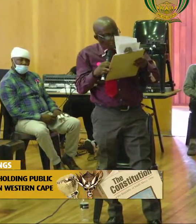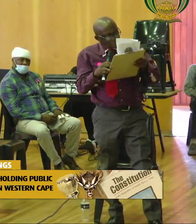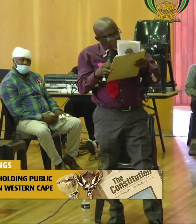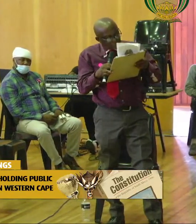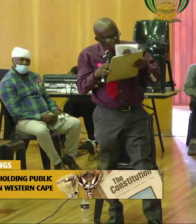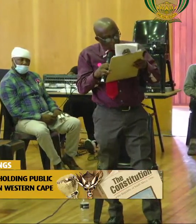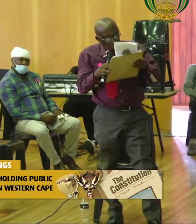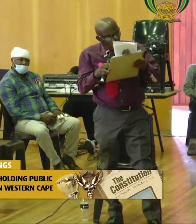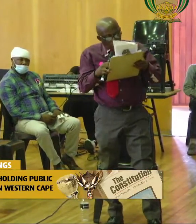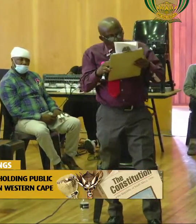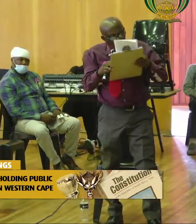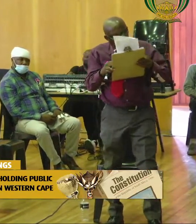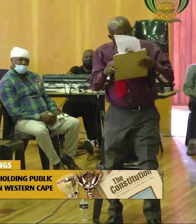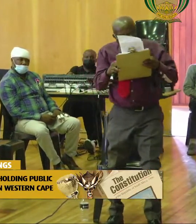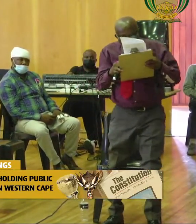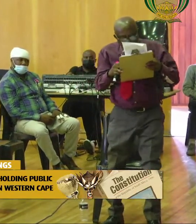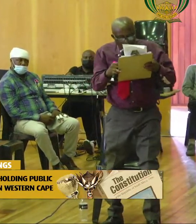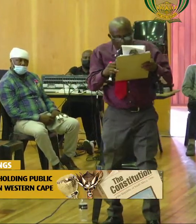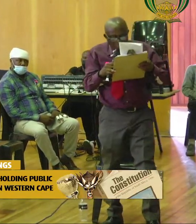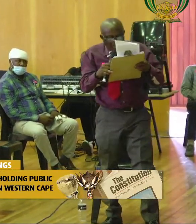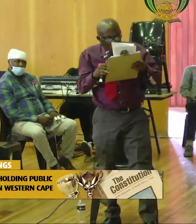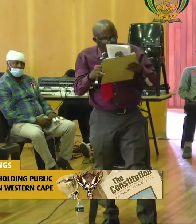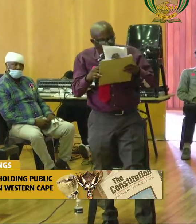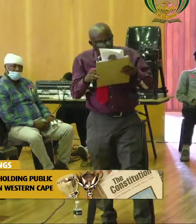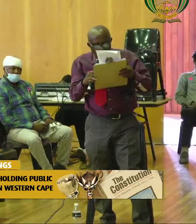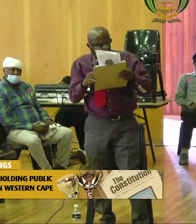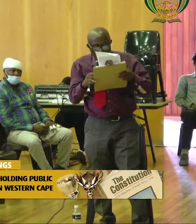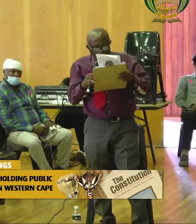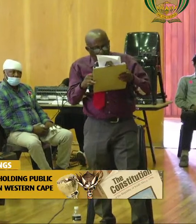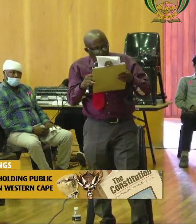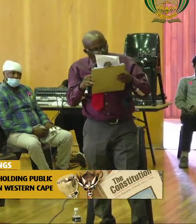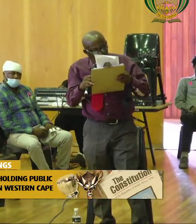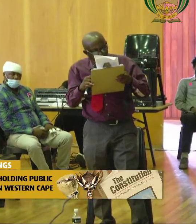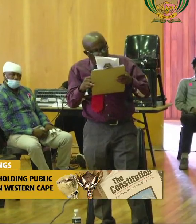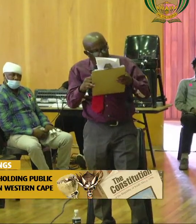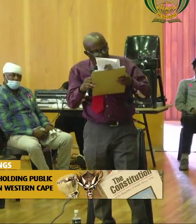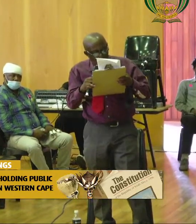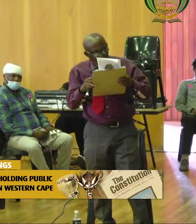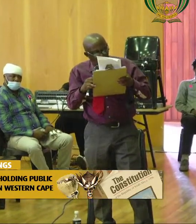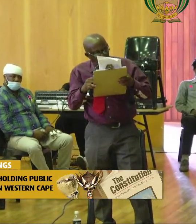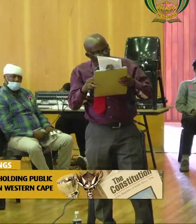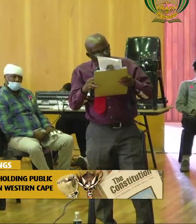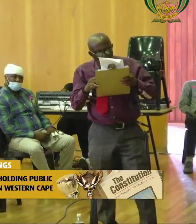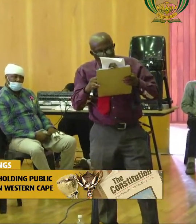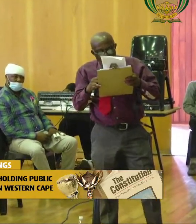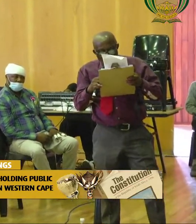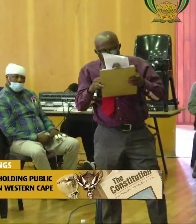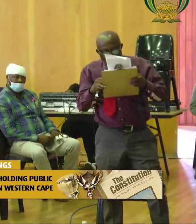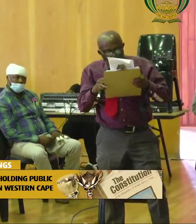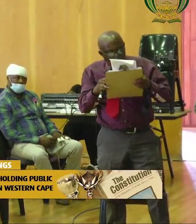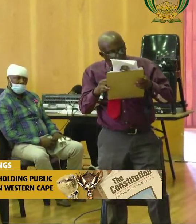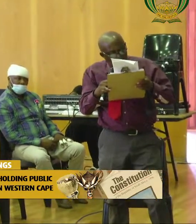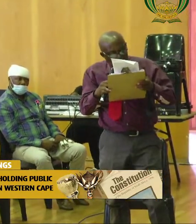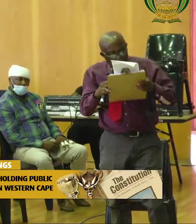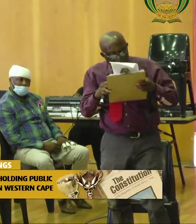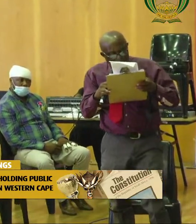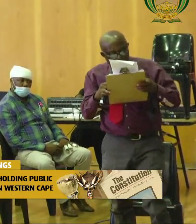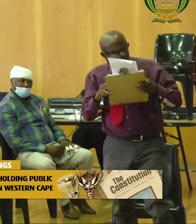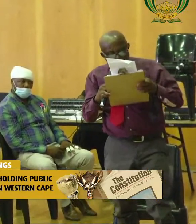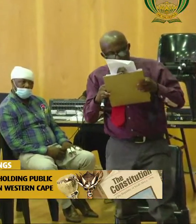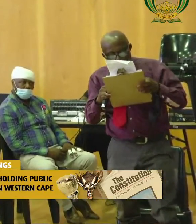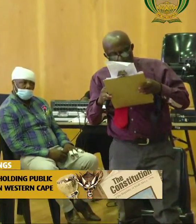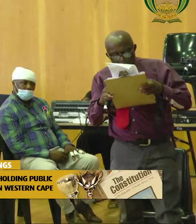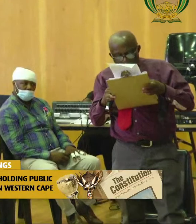decent. We need to discuss the independence or not. We are not here to make